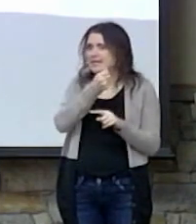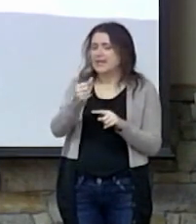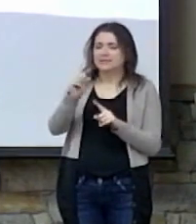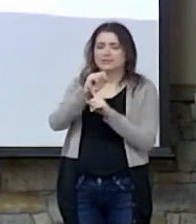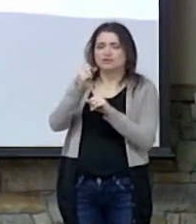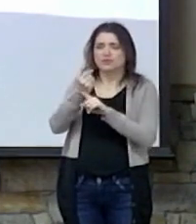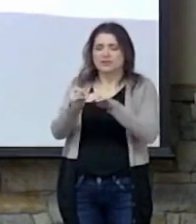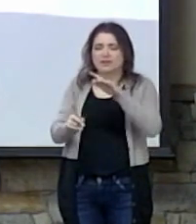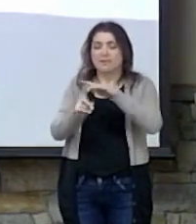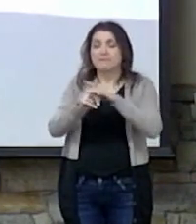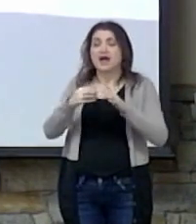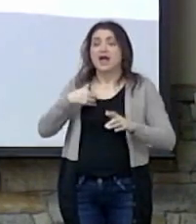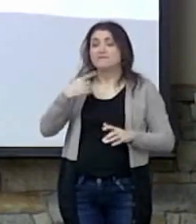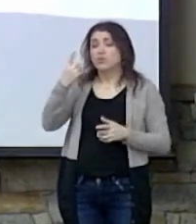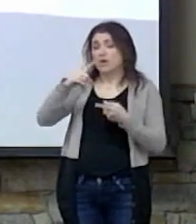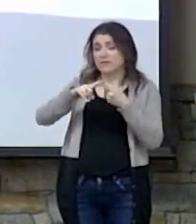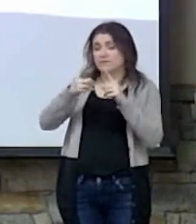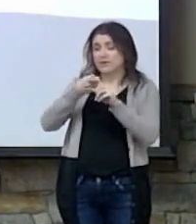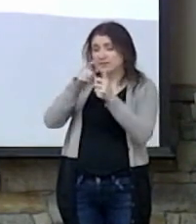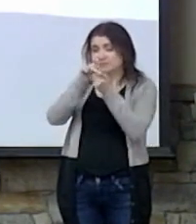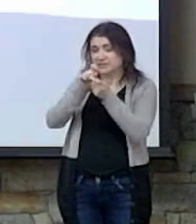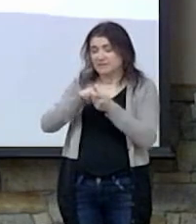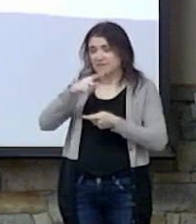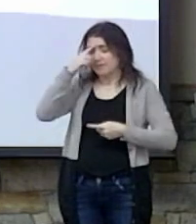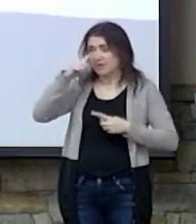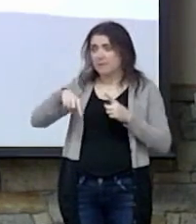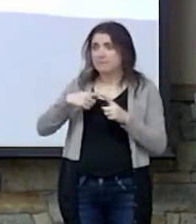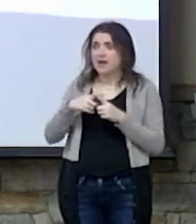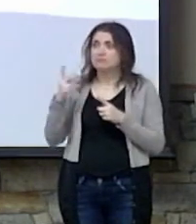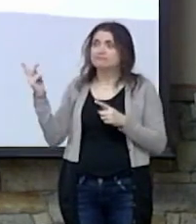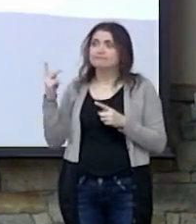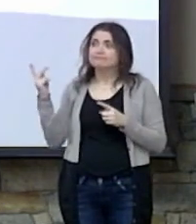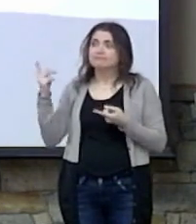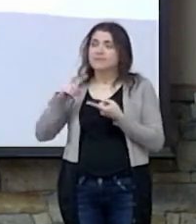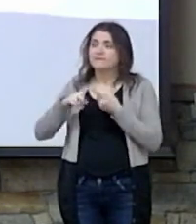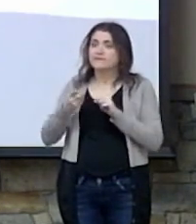circumstances. I've got one friend in particular that he and I have been friends for